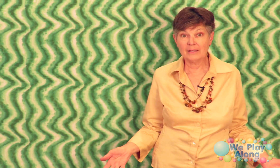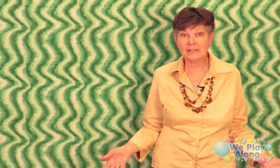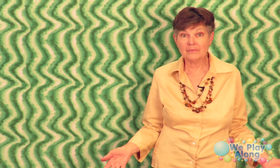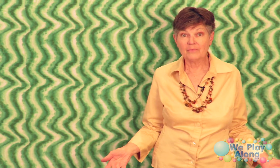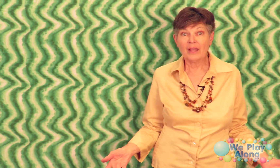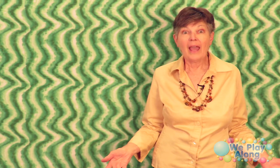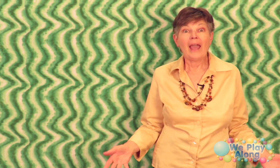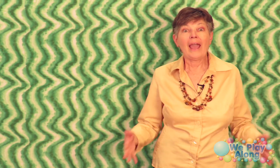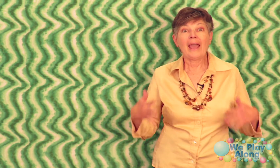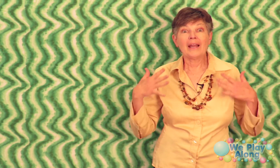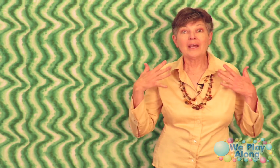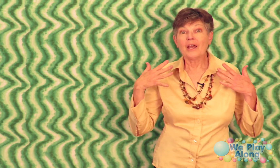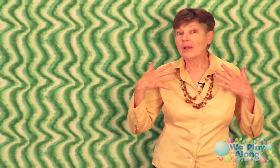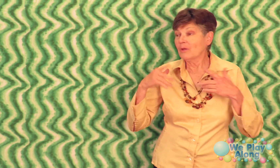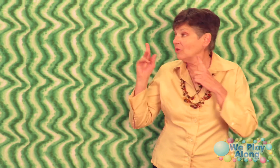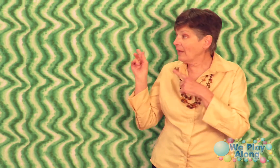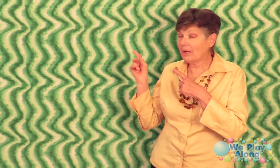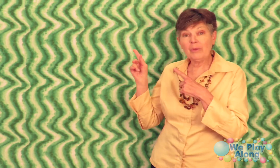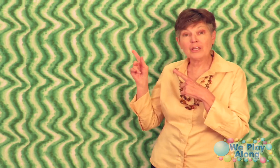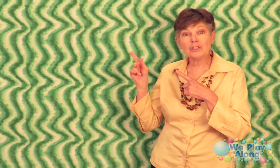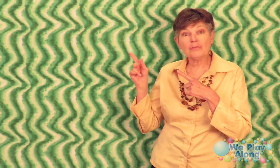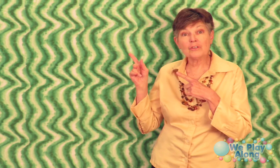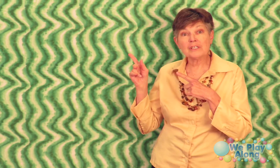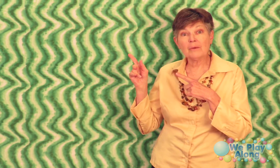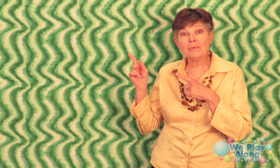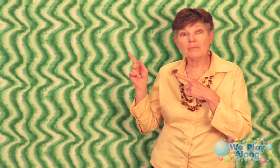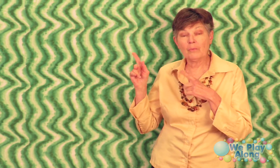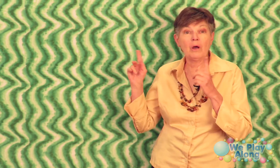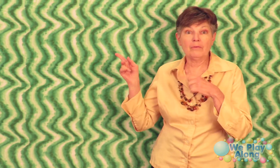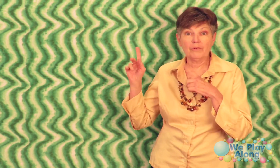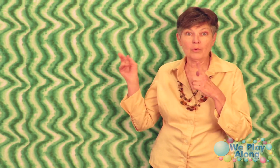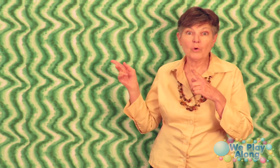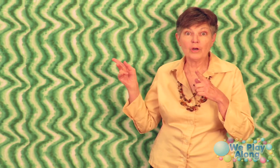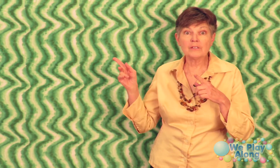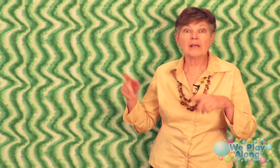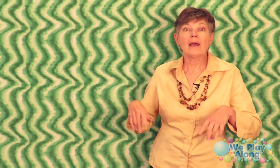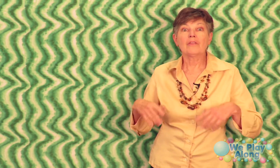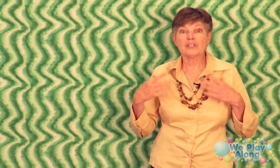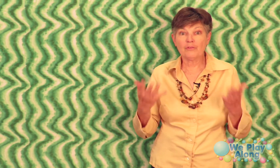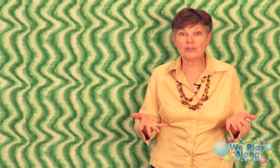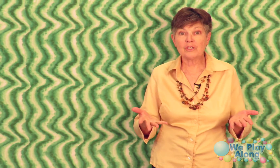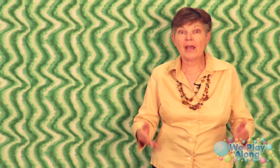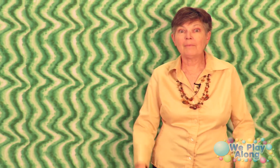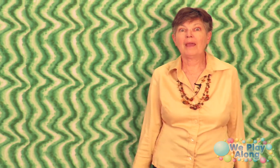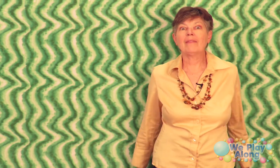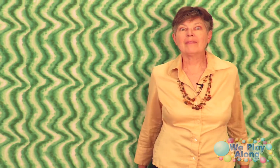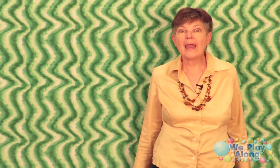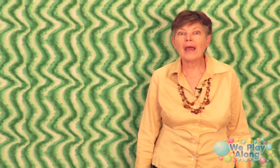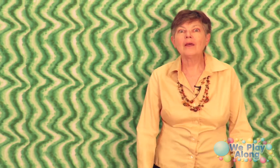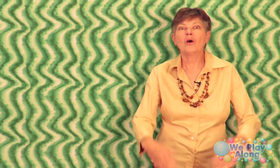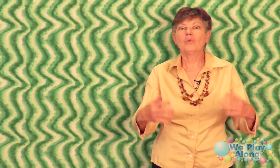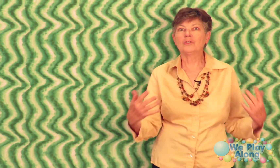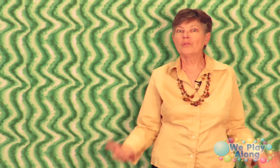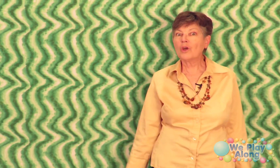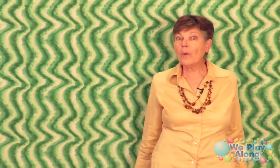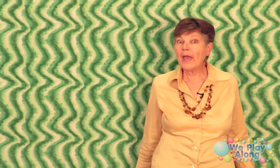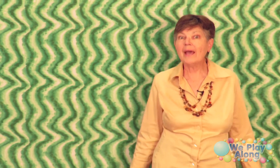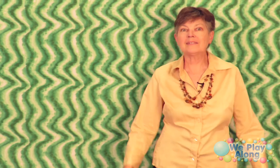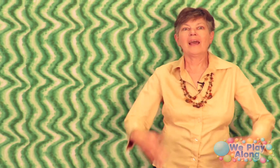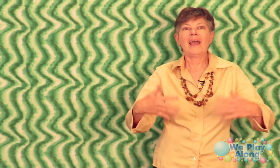signs, and you'll get a picture for the words this first time, and then we'll do the quiz and